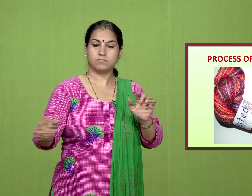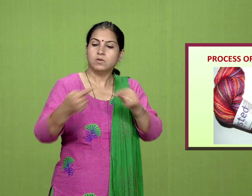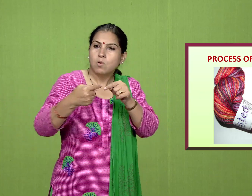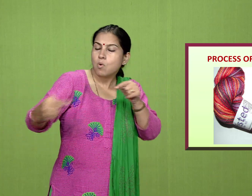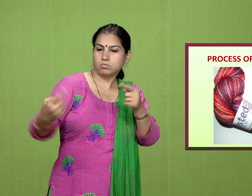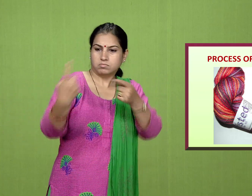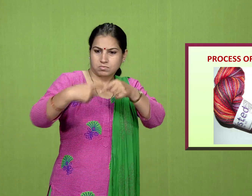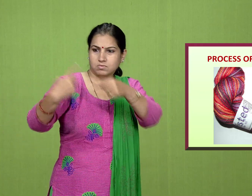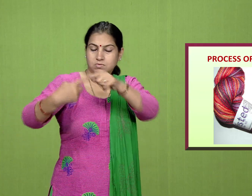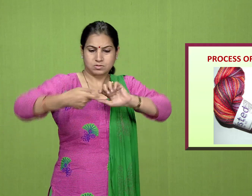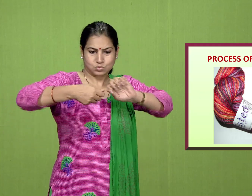by twisting.